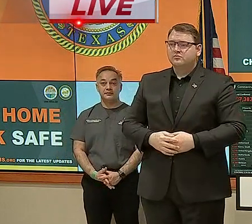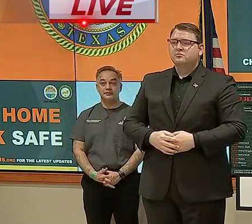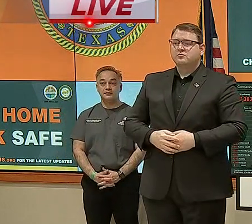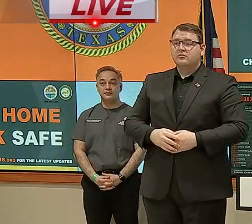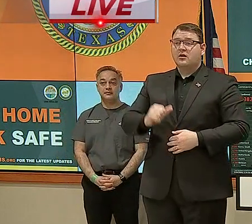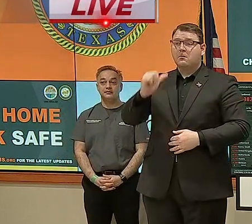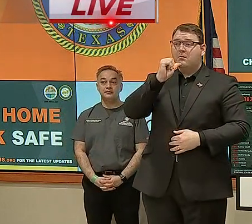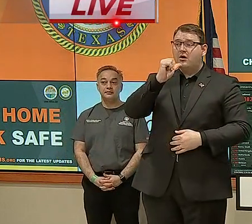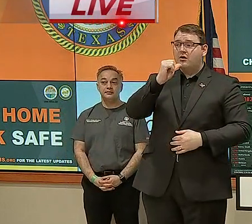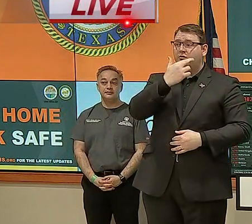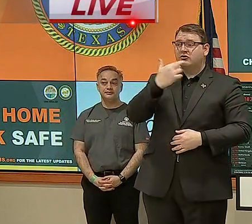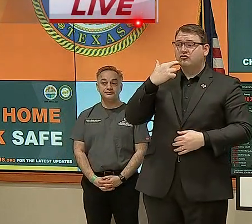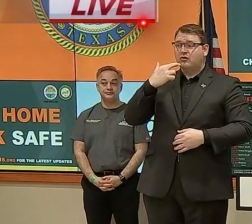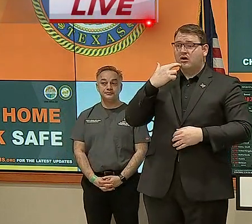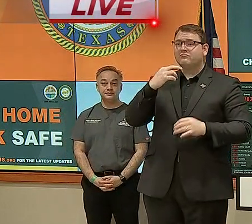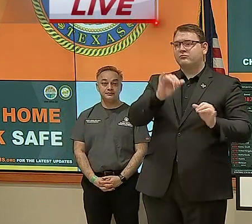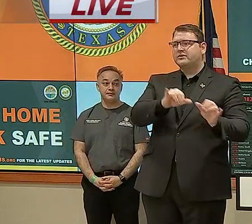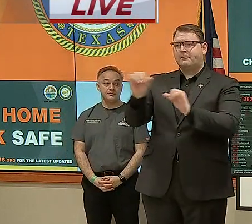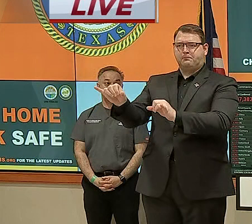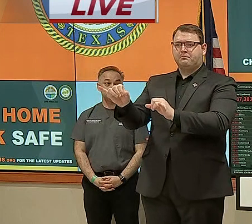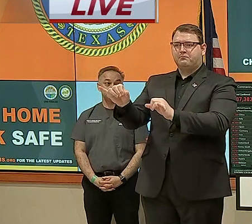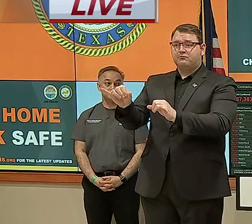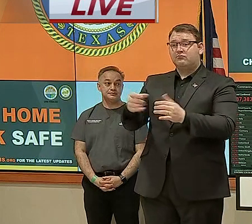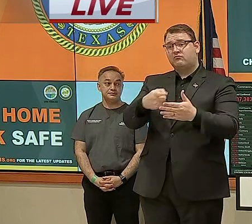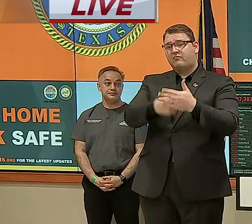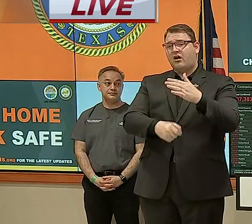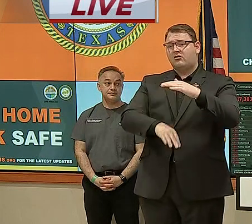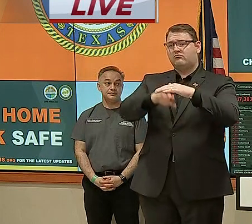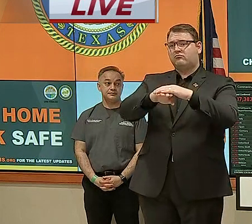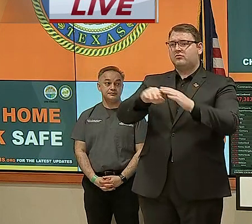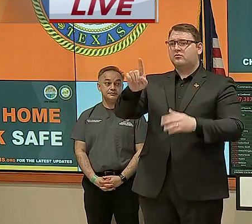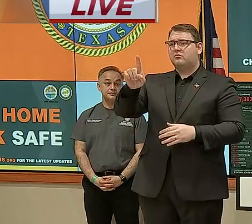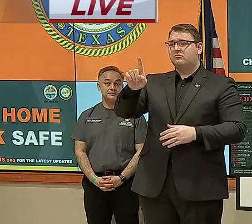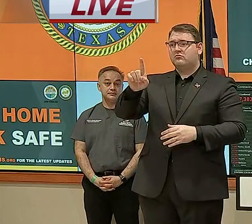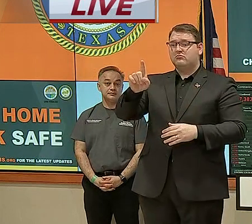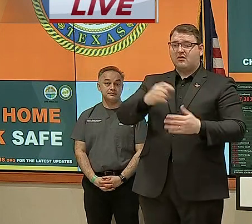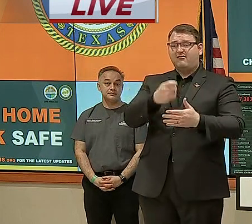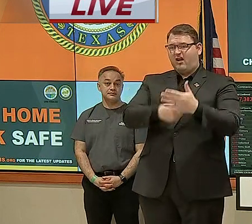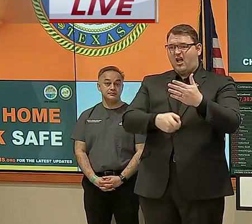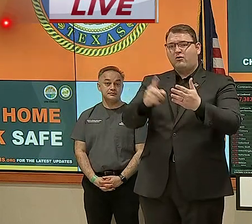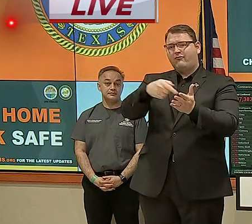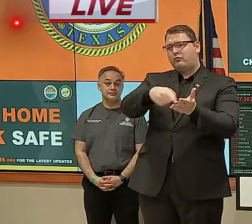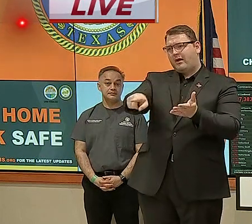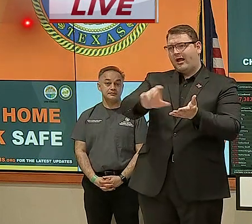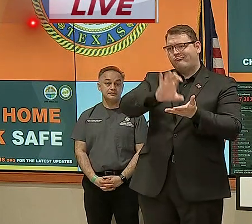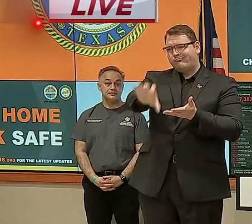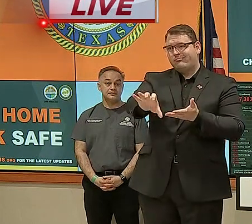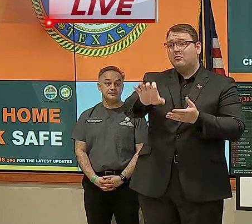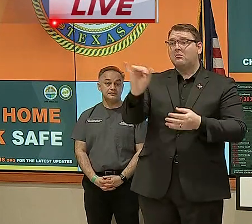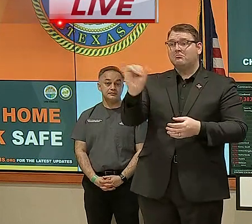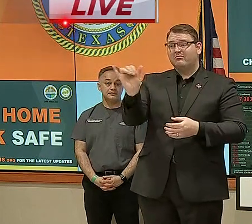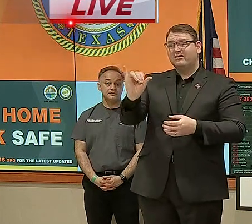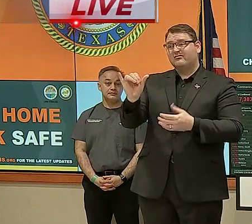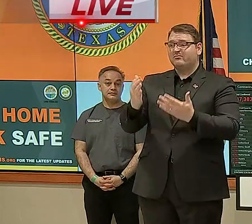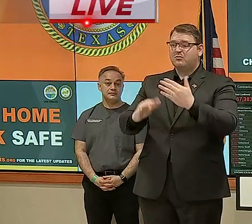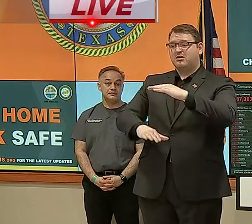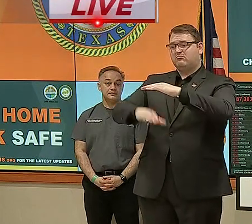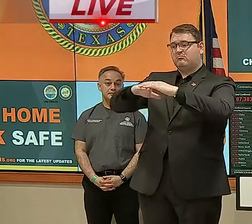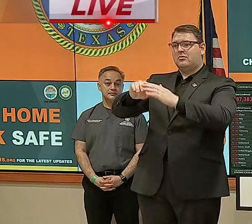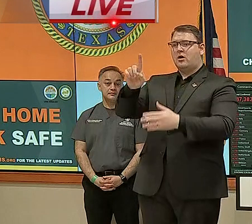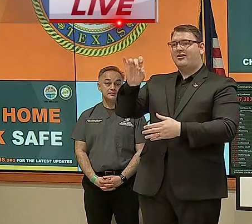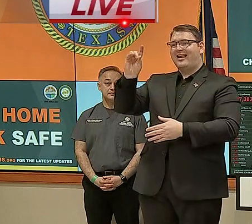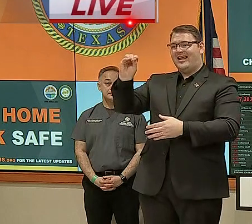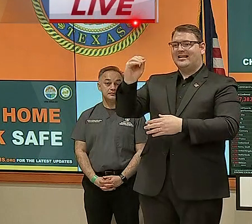restaurant order, which is a fine and up to 180 days in jail. And obviously, it will be up to our law